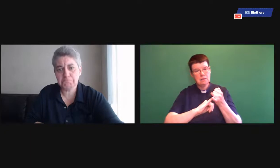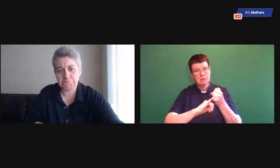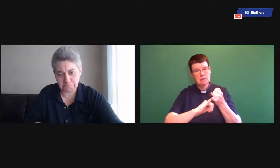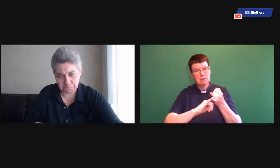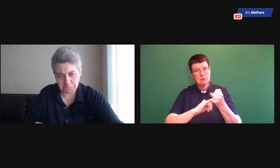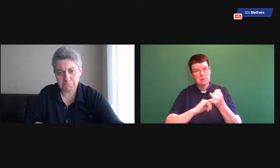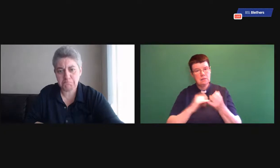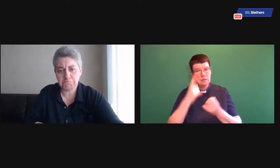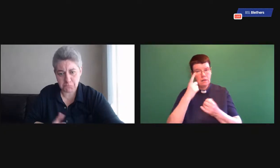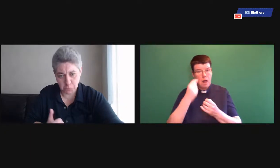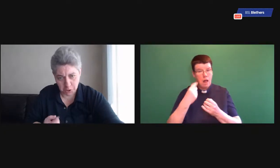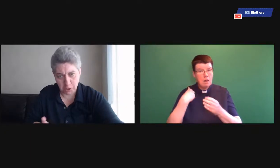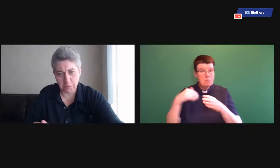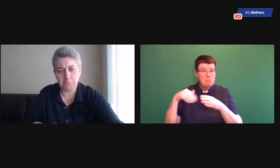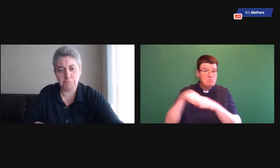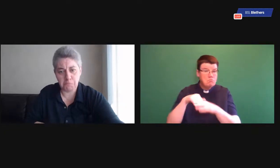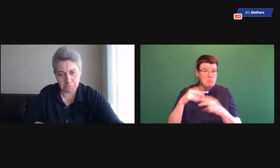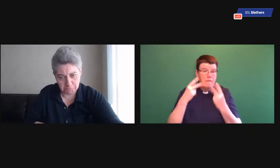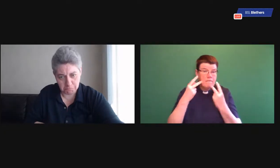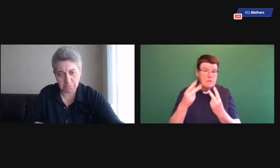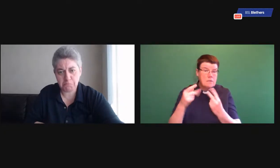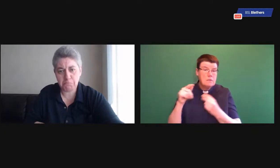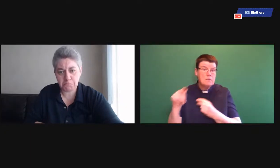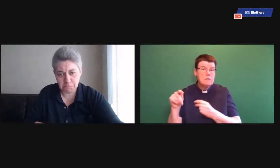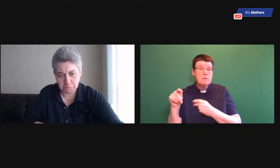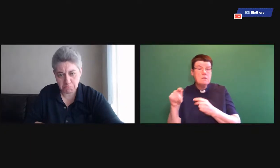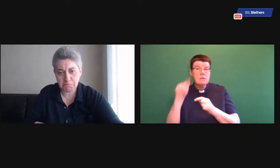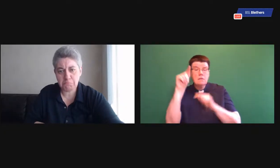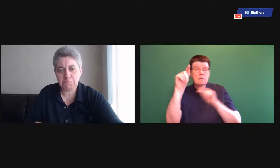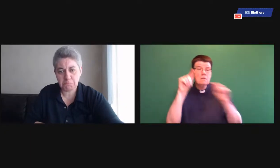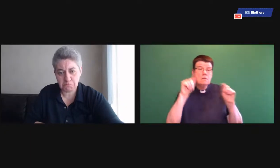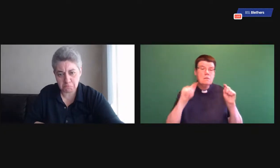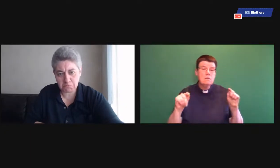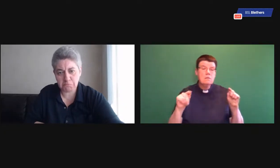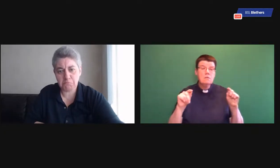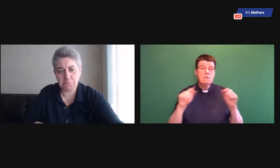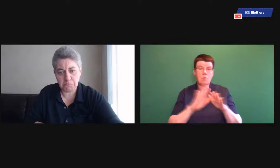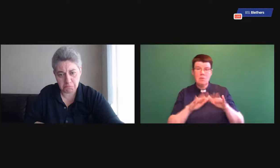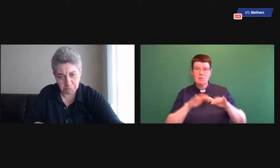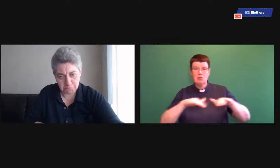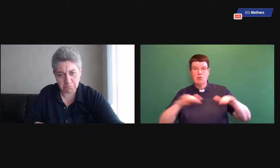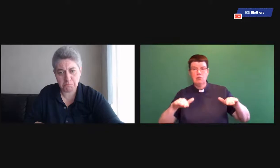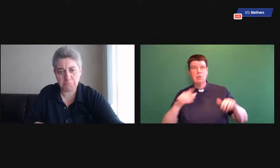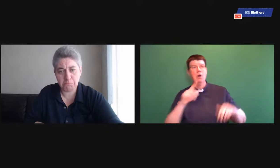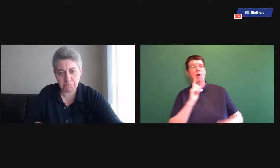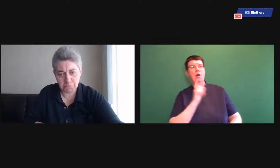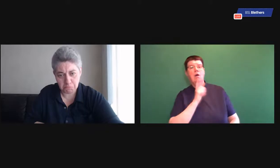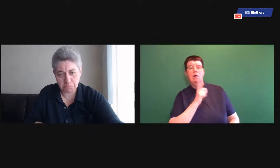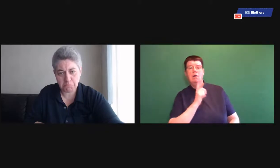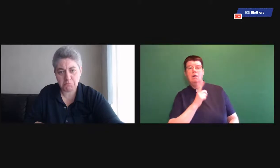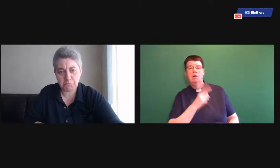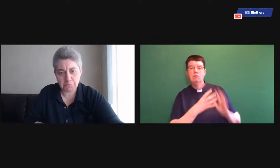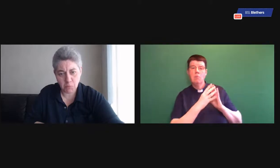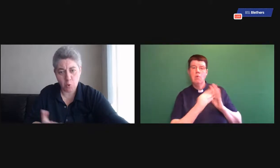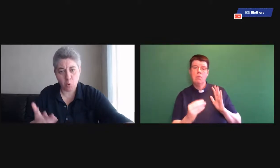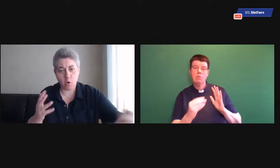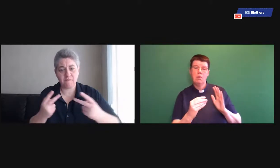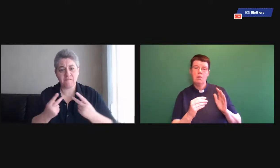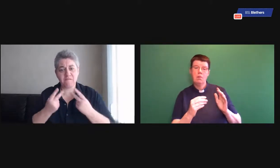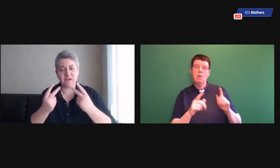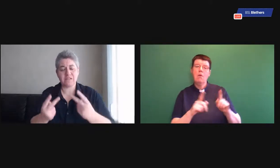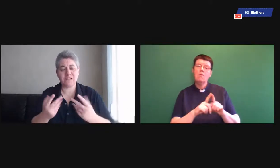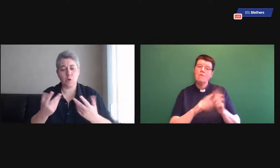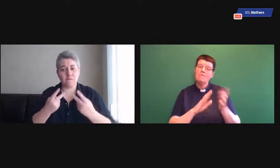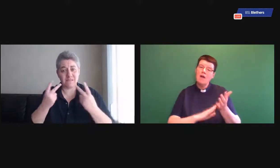if we could contact NDCS and see whether I could maybe visit, things that they're happening, gatherings with